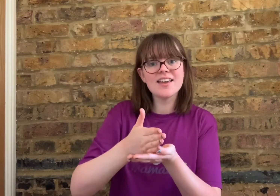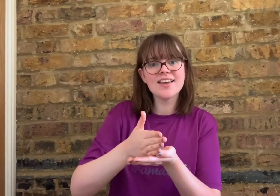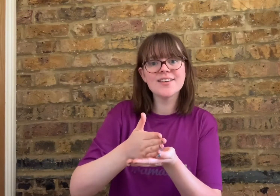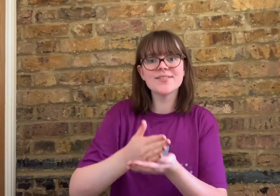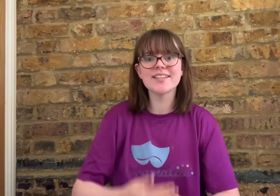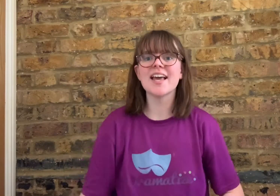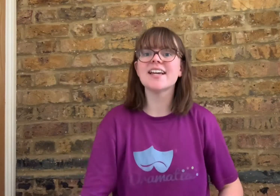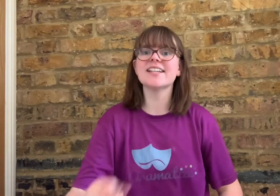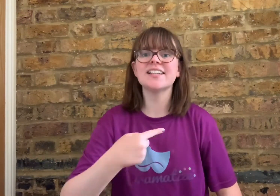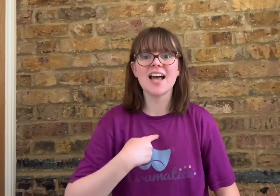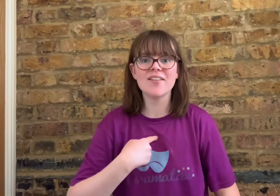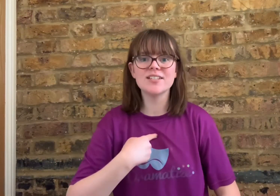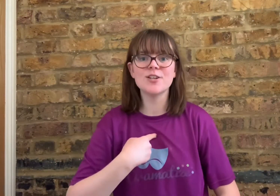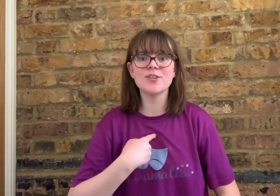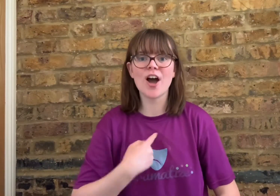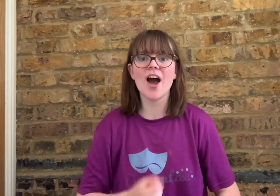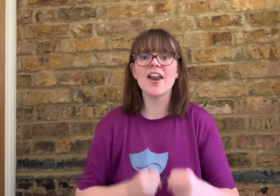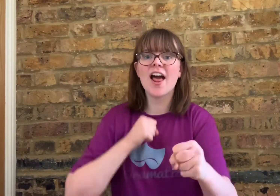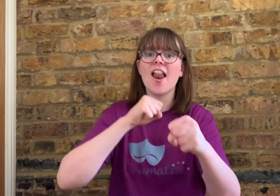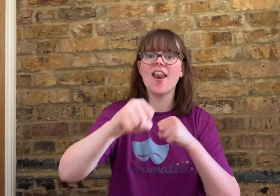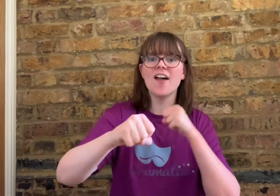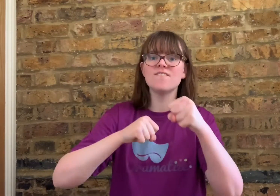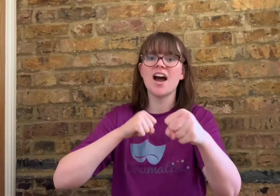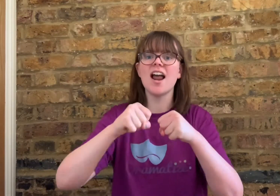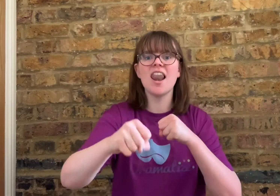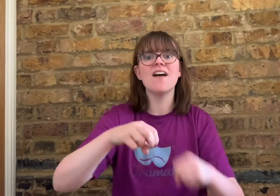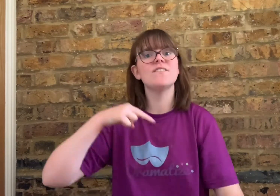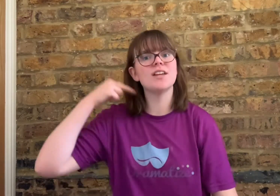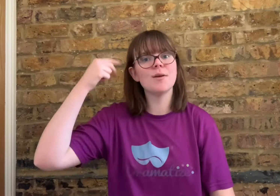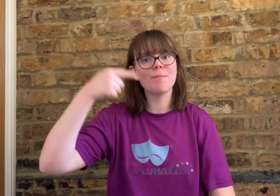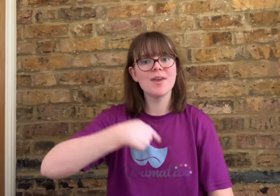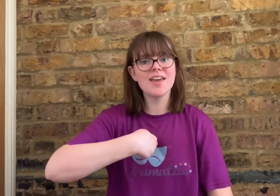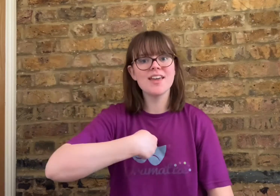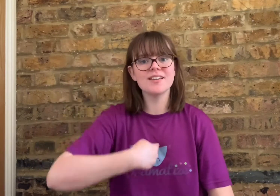believes, 'cause I've still got a lot of fight left in me.